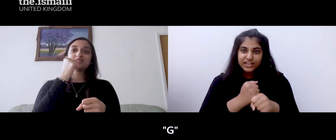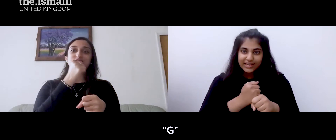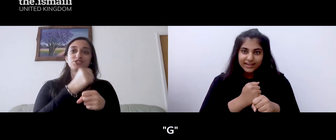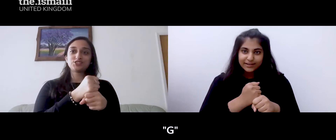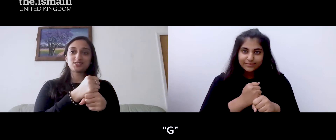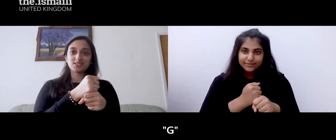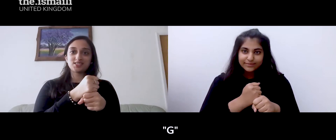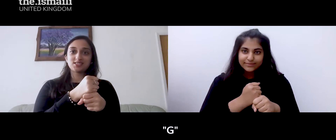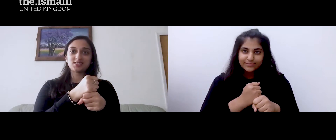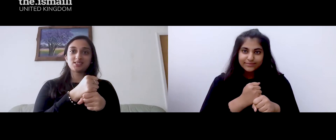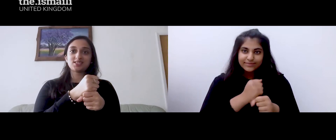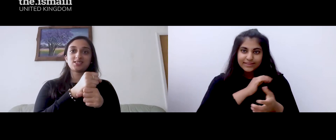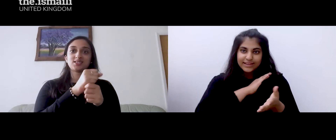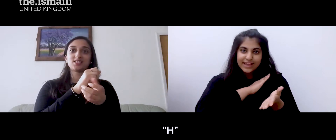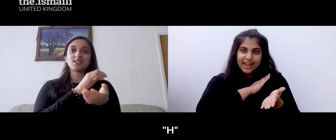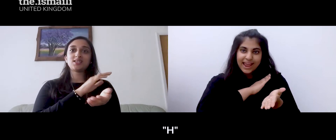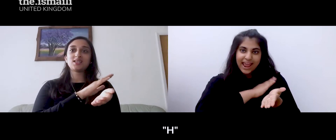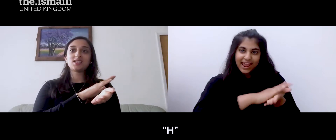G,